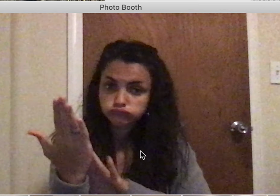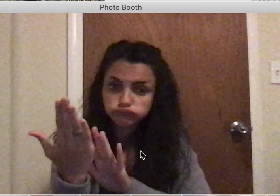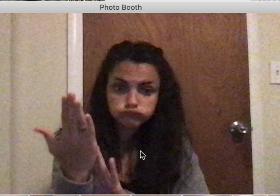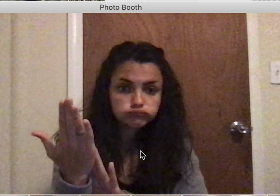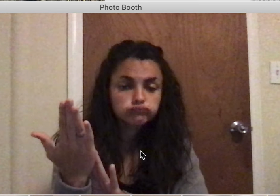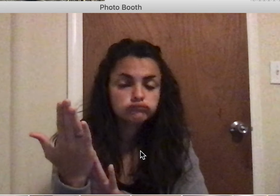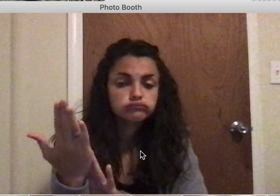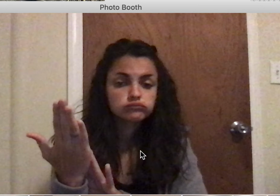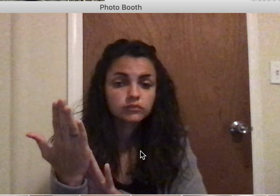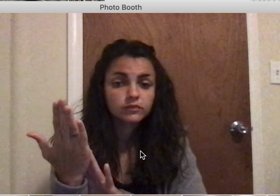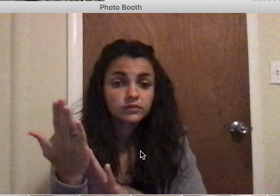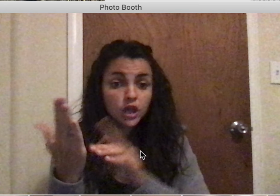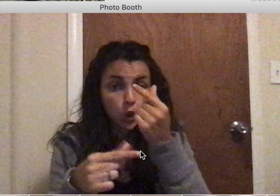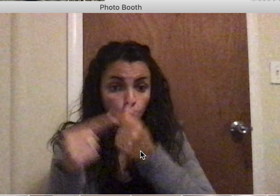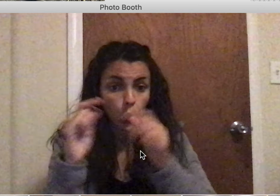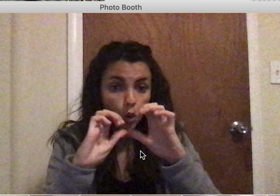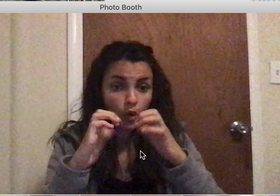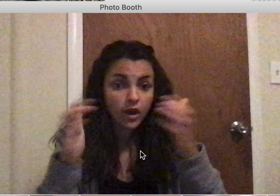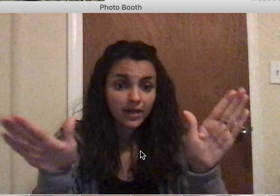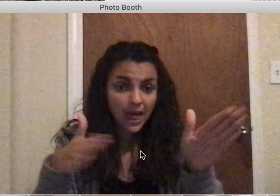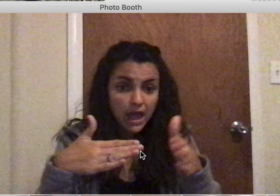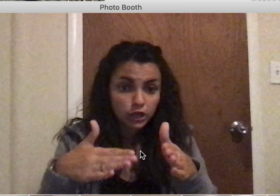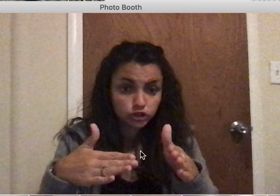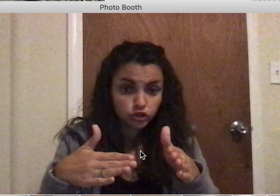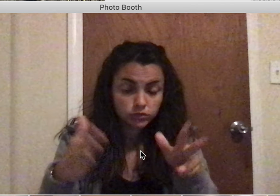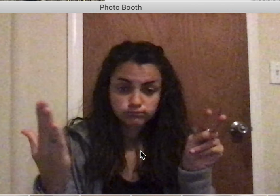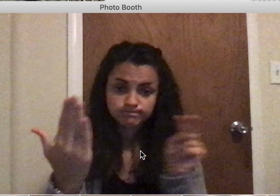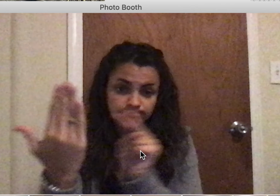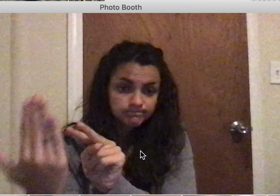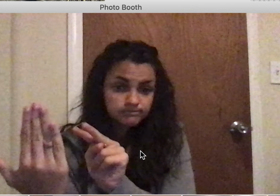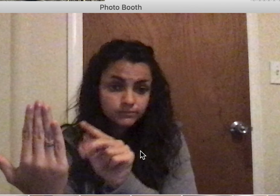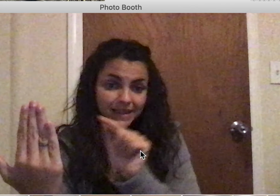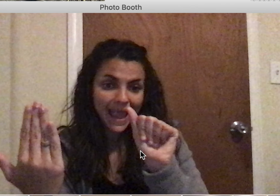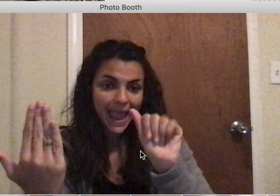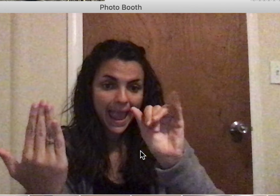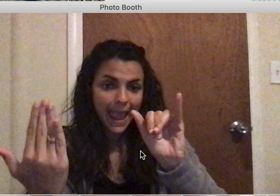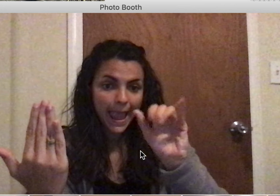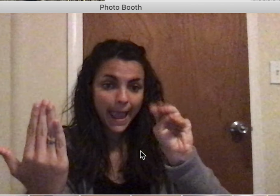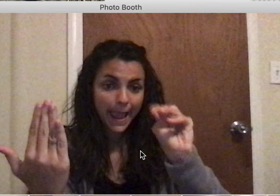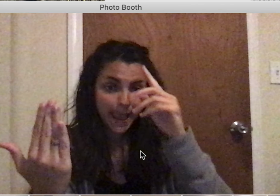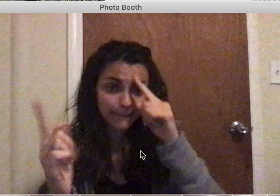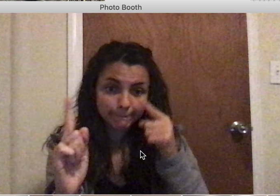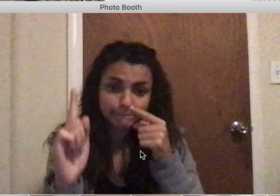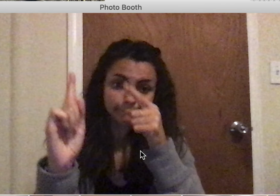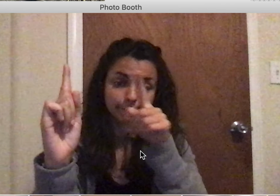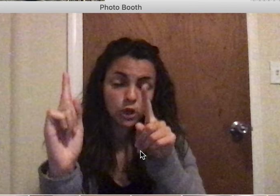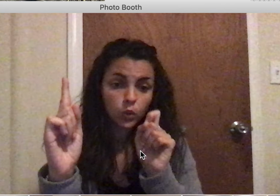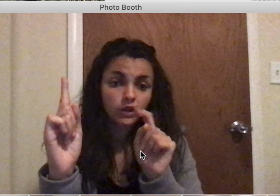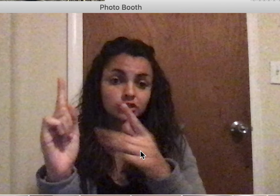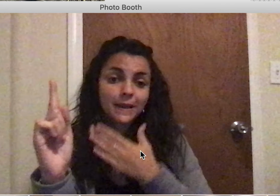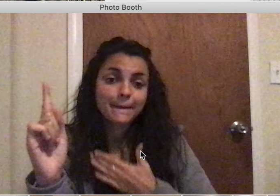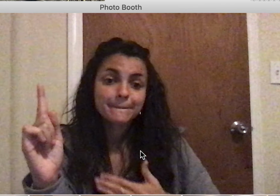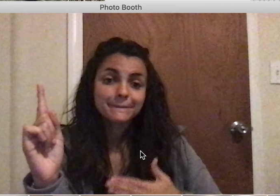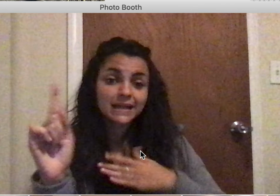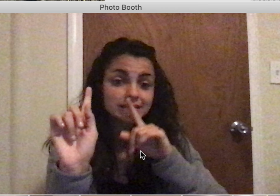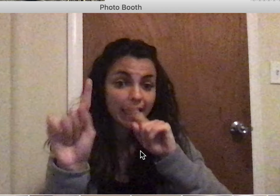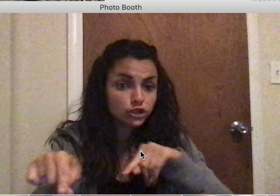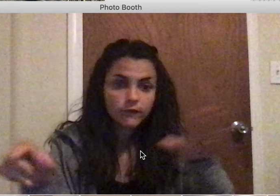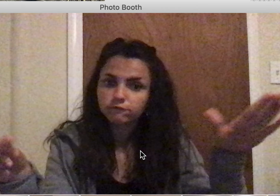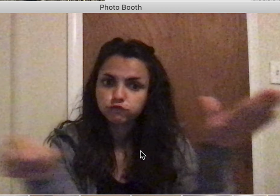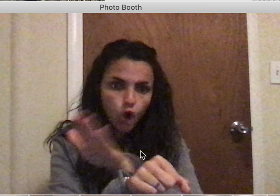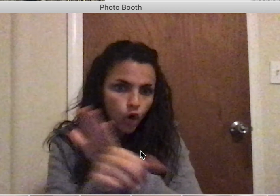please answer your AIM question that is posted for you. Okay, please answer it in complete